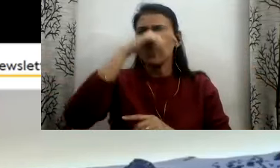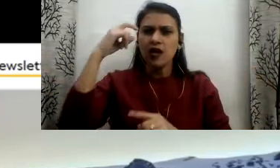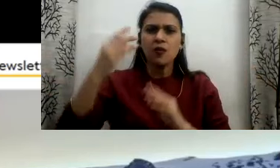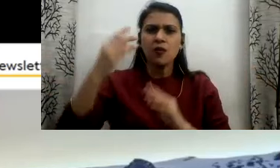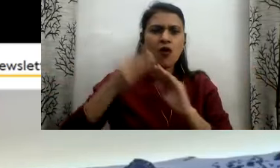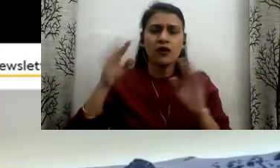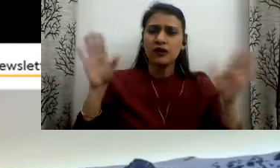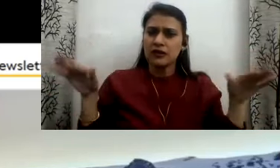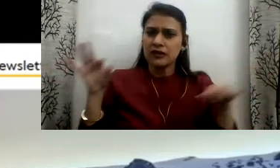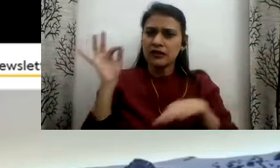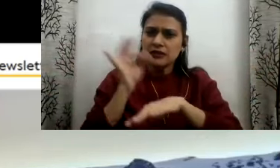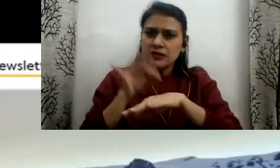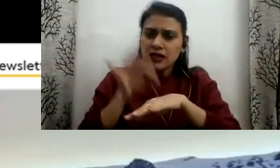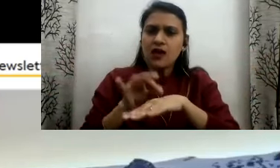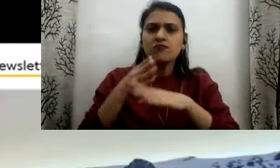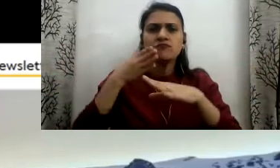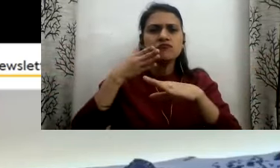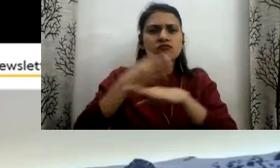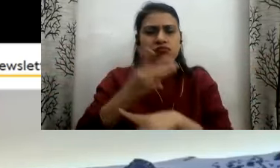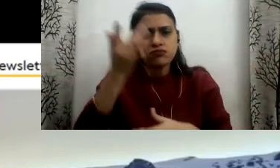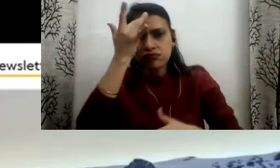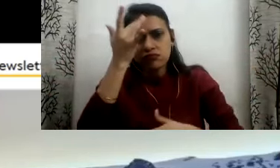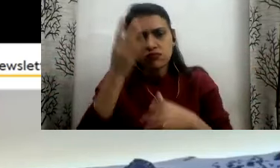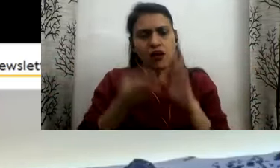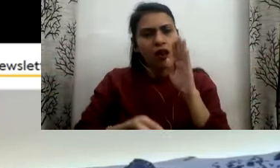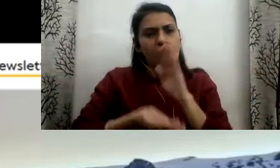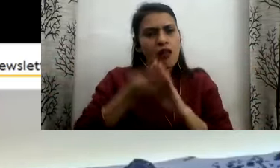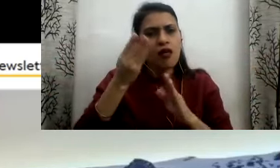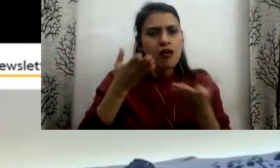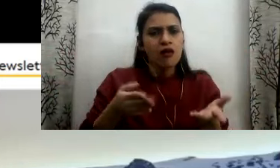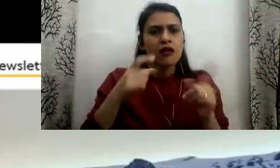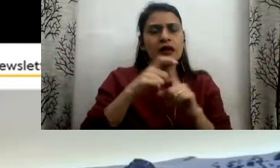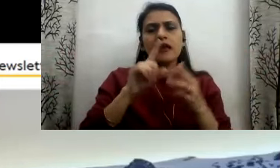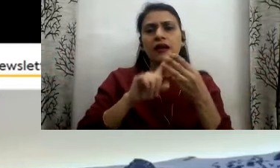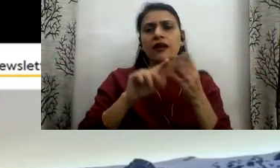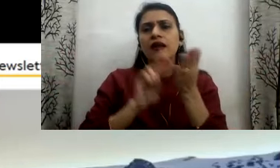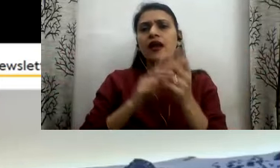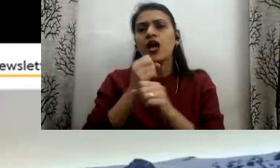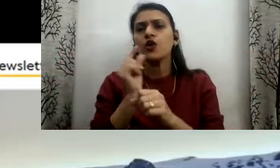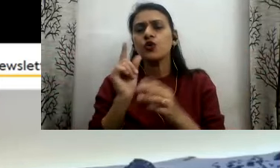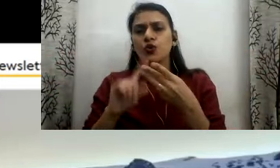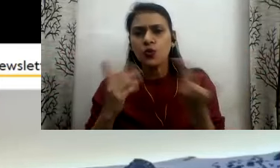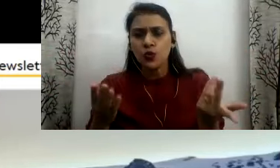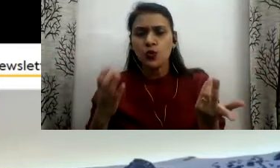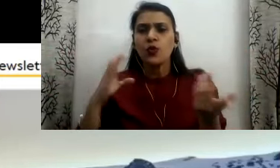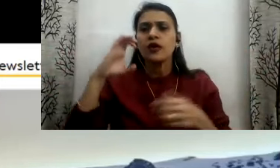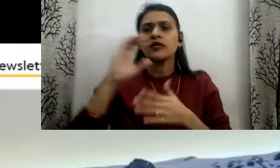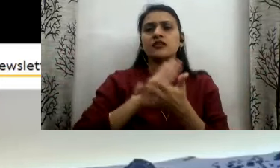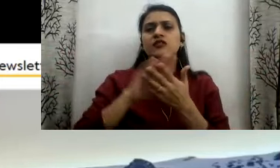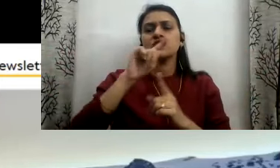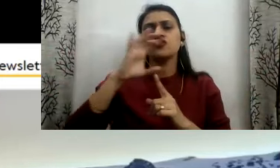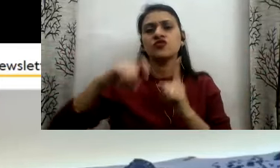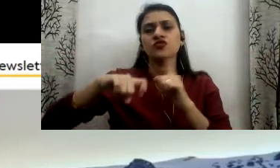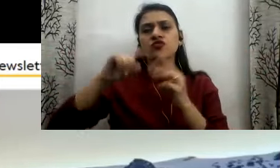are breeding, they're spreading diseases. In addition to dengue, we also have malaria, chikungunya, and such cases in